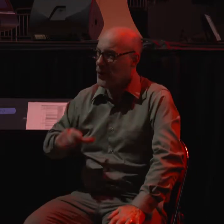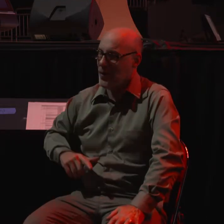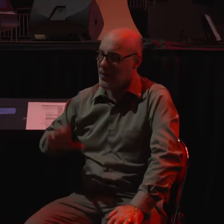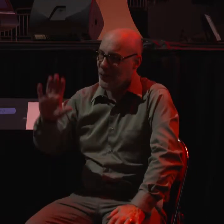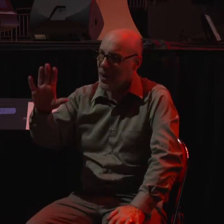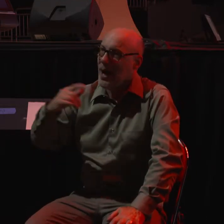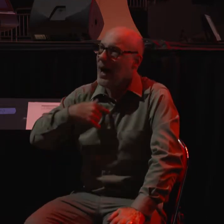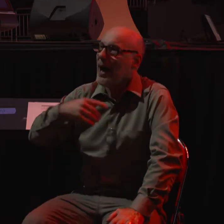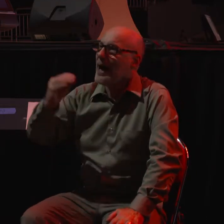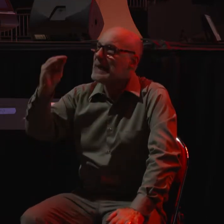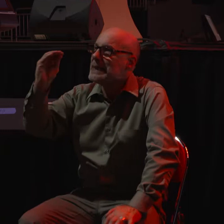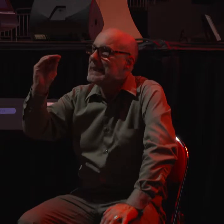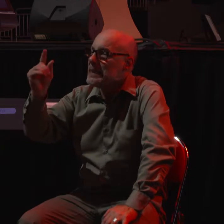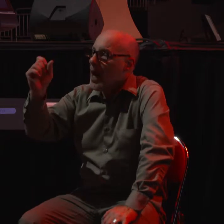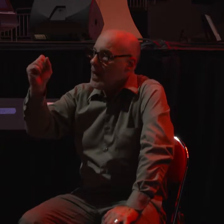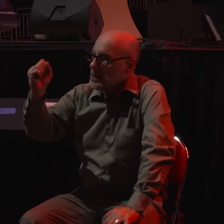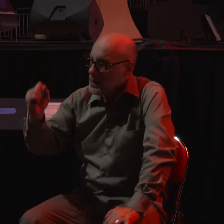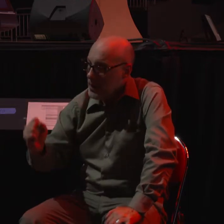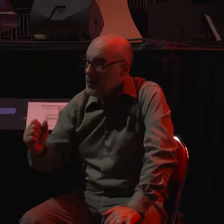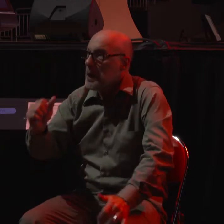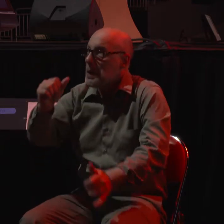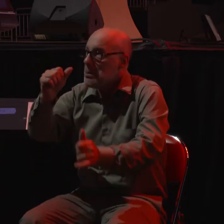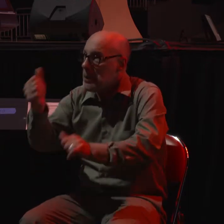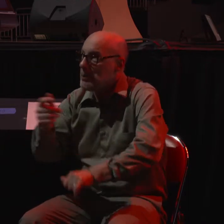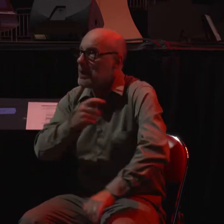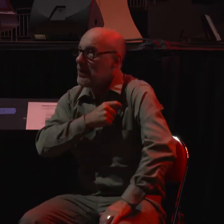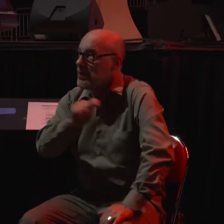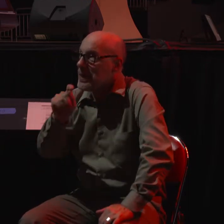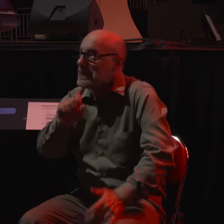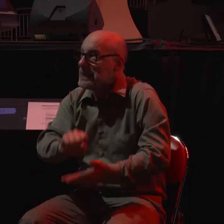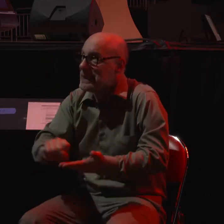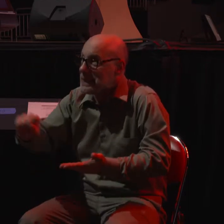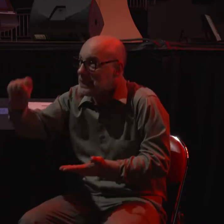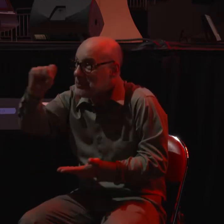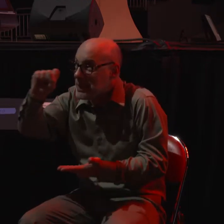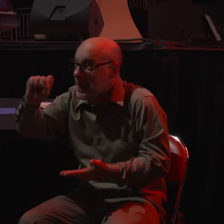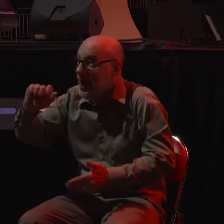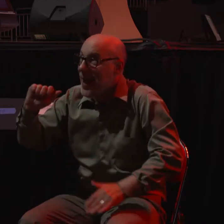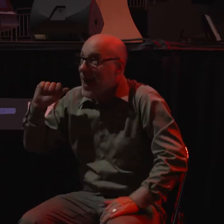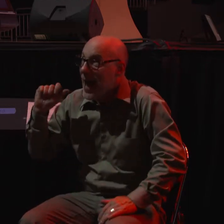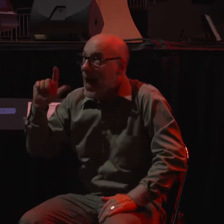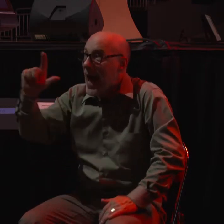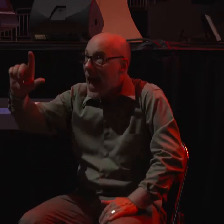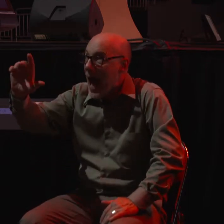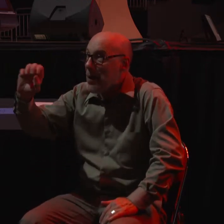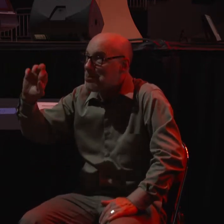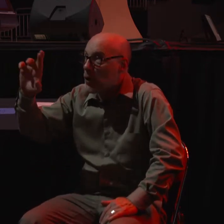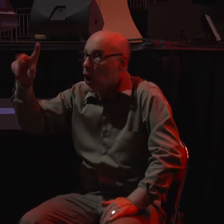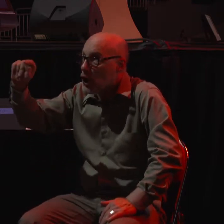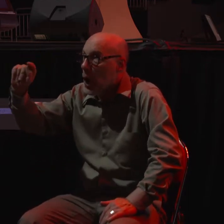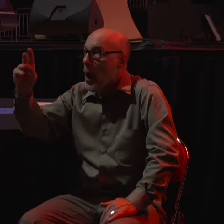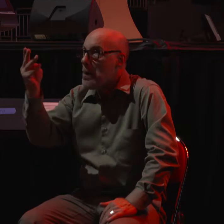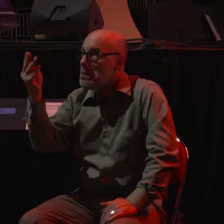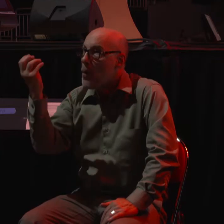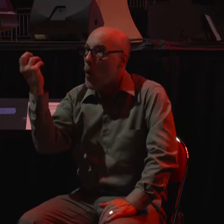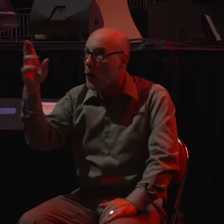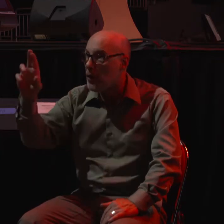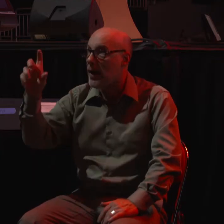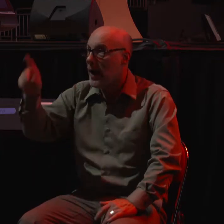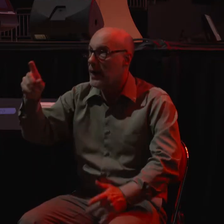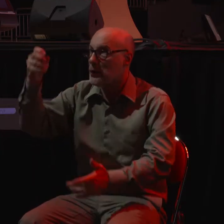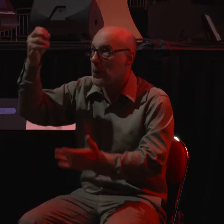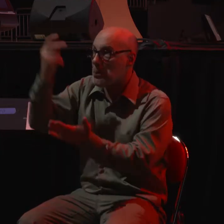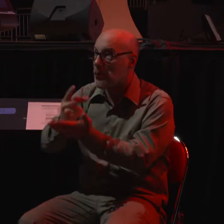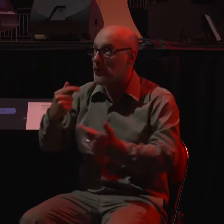Southern Baptist Theological Seminary, had to be approved by Albert Moeller, and I'm